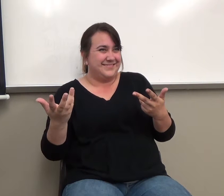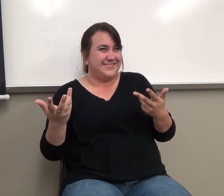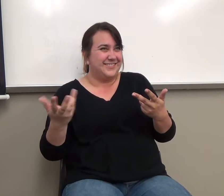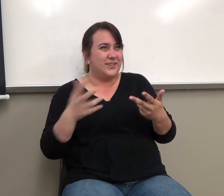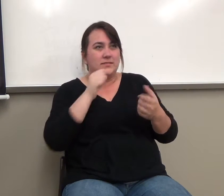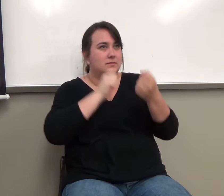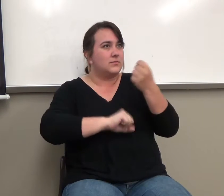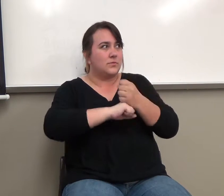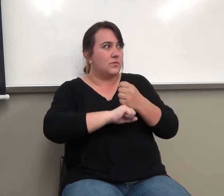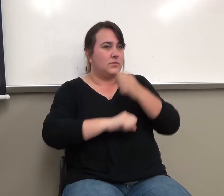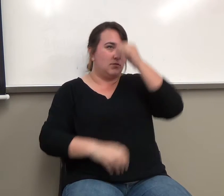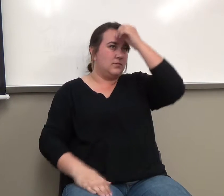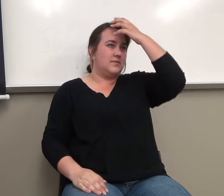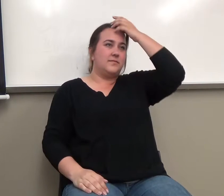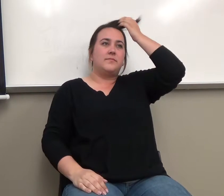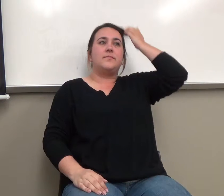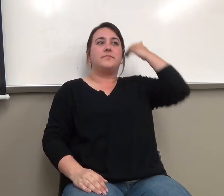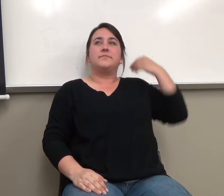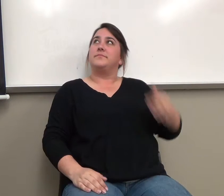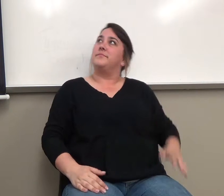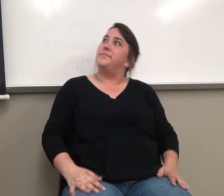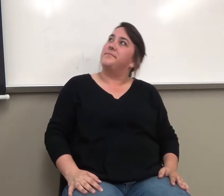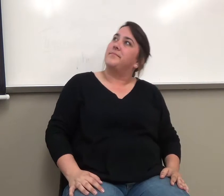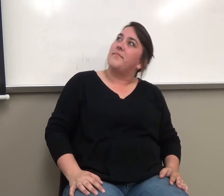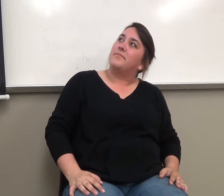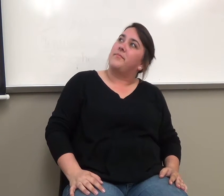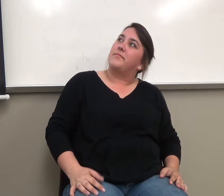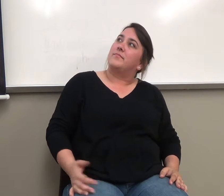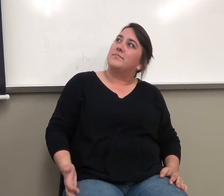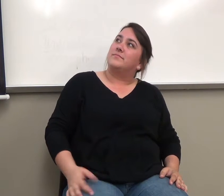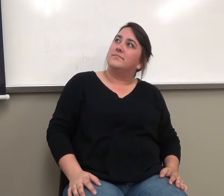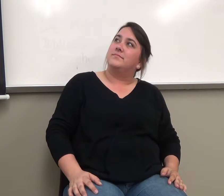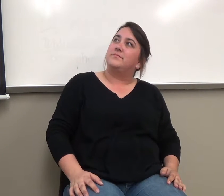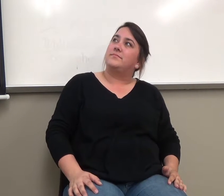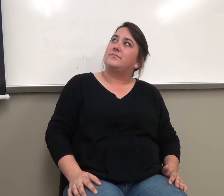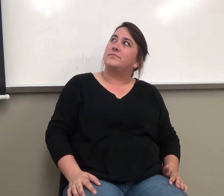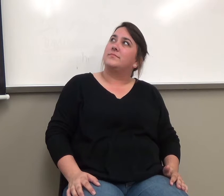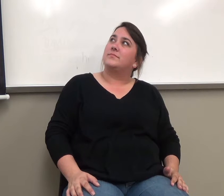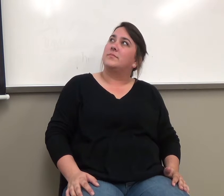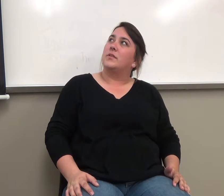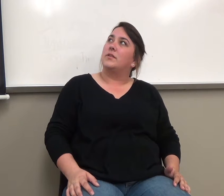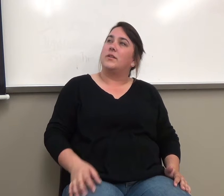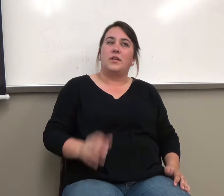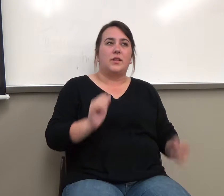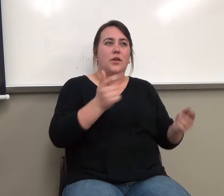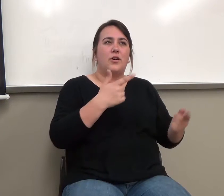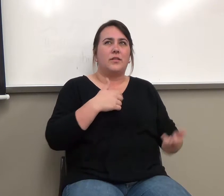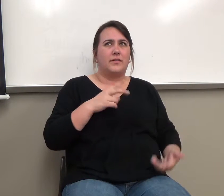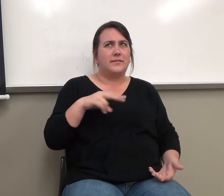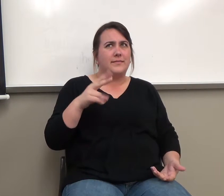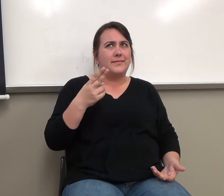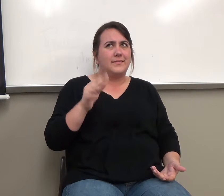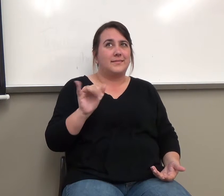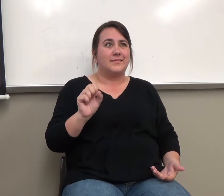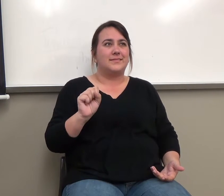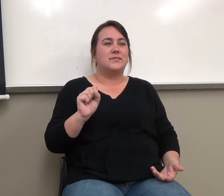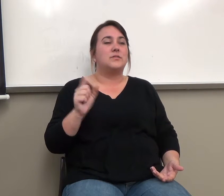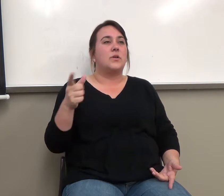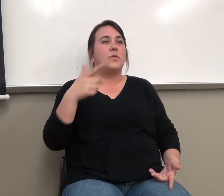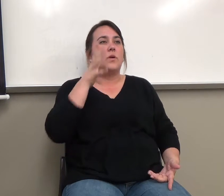Well, does everyone see what's going on there? We're going to have life-enhancing products that were invented